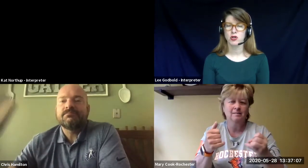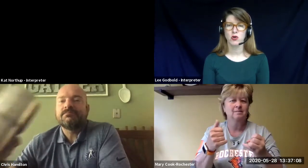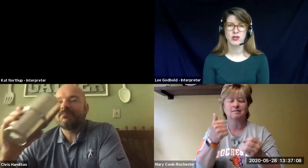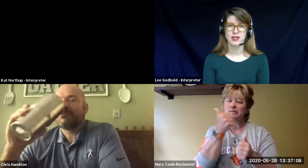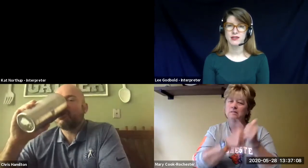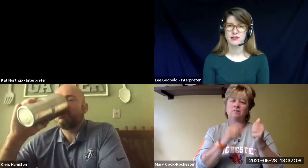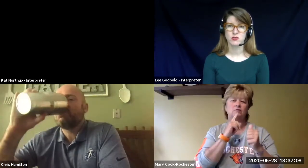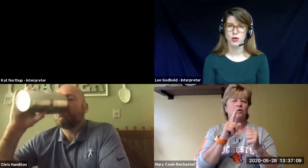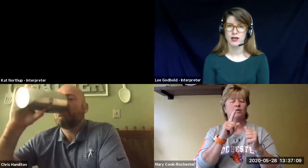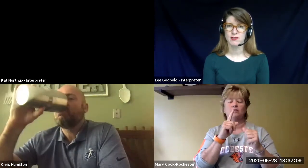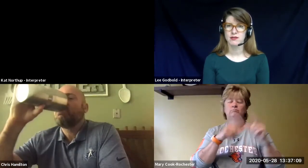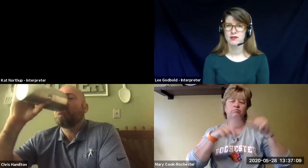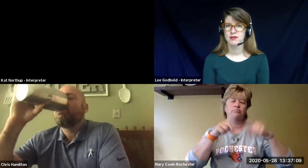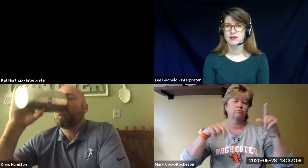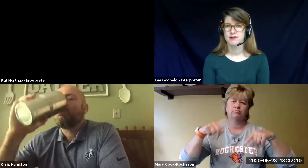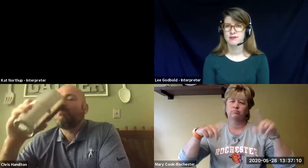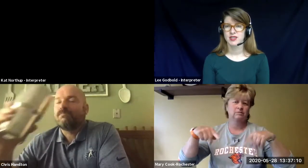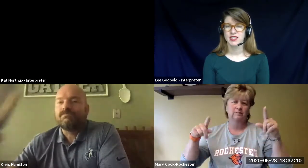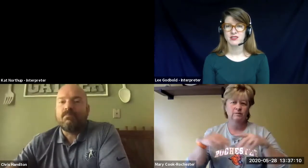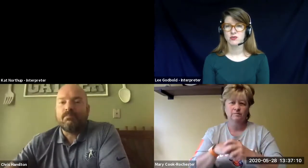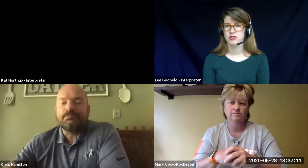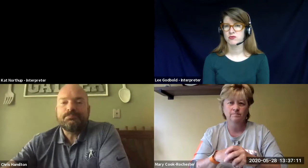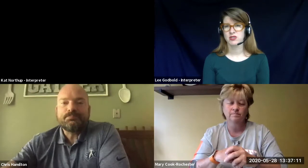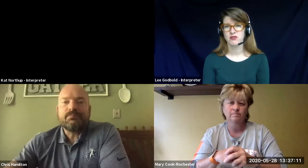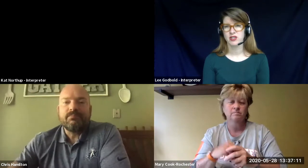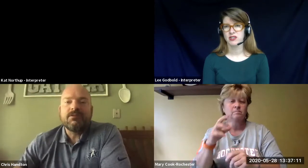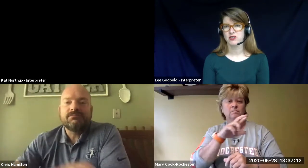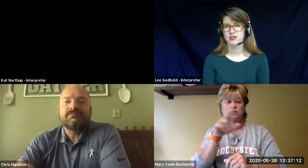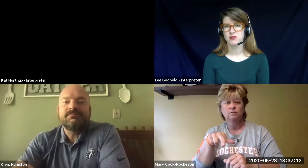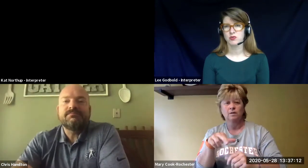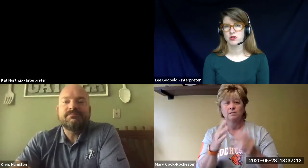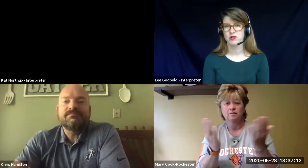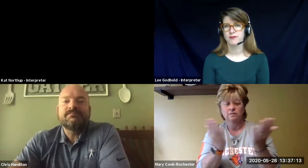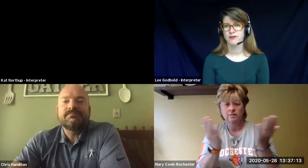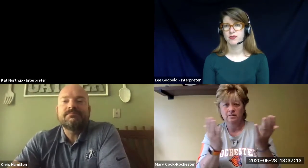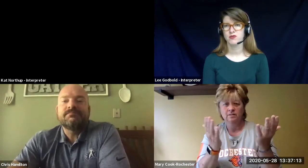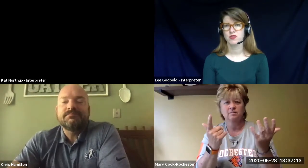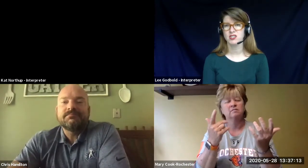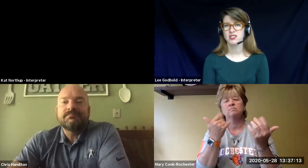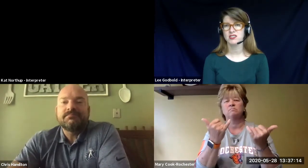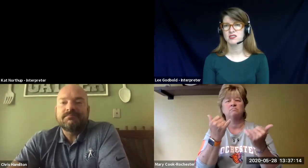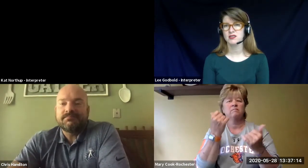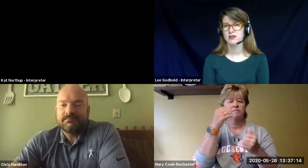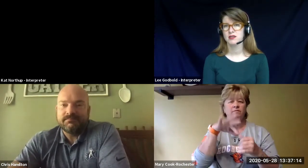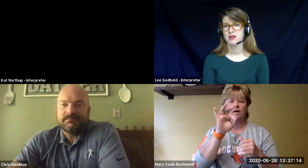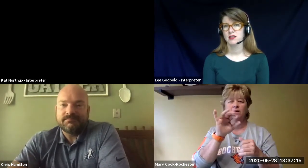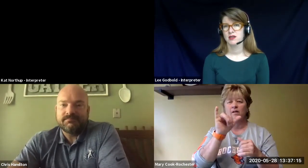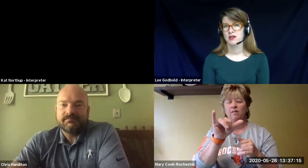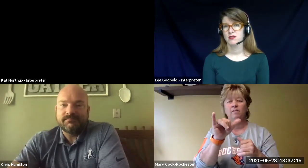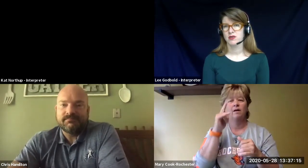own guidance as well. And it's going to really vary across the board. Rochester, right